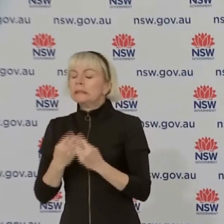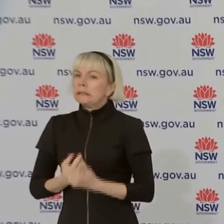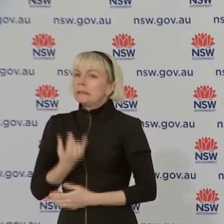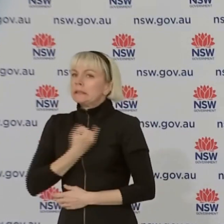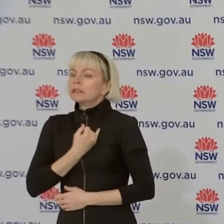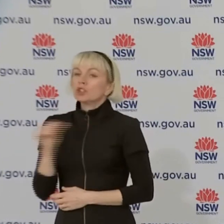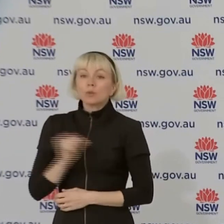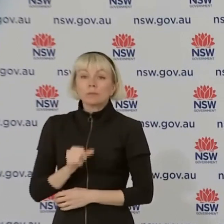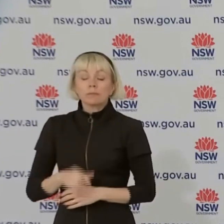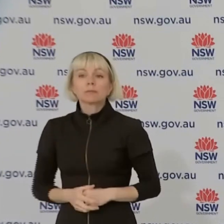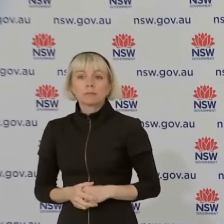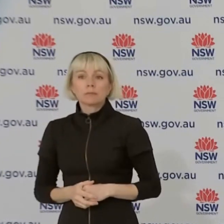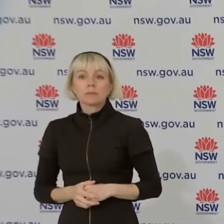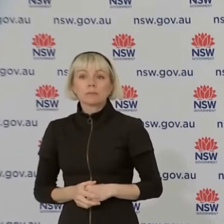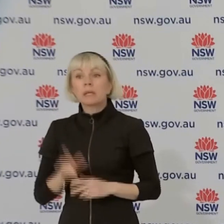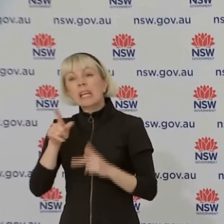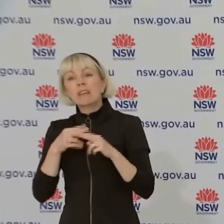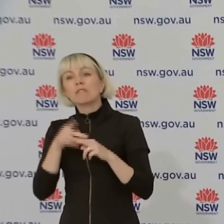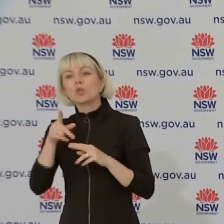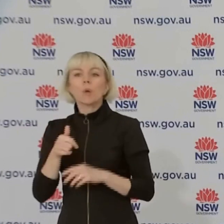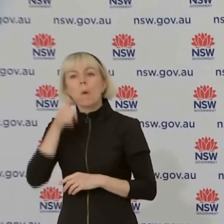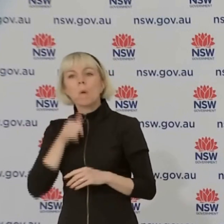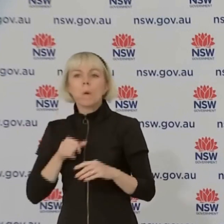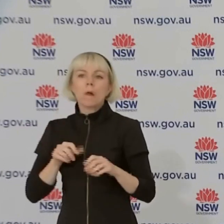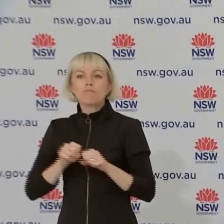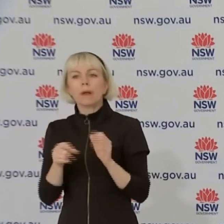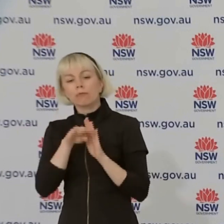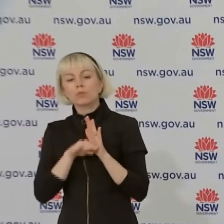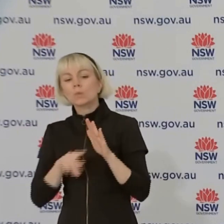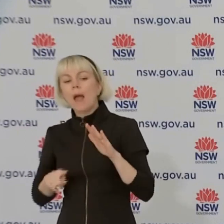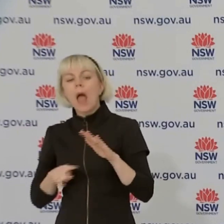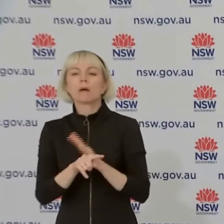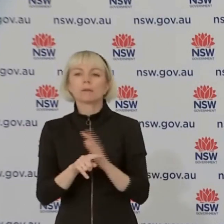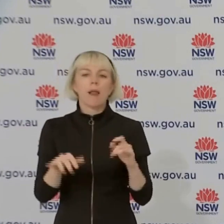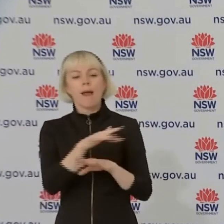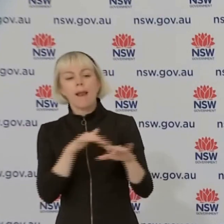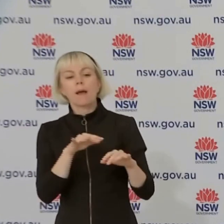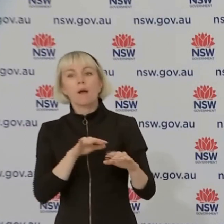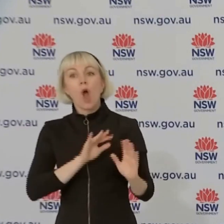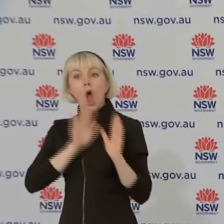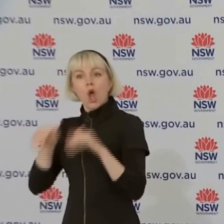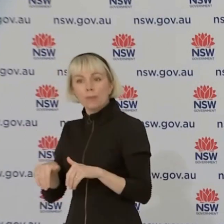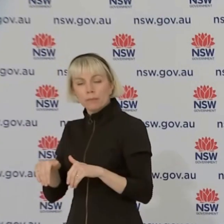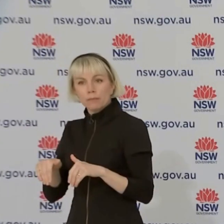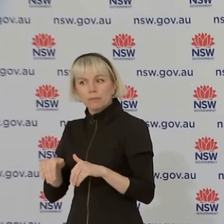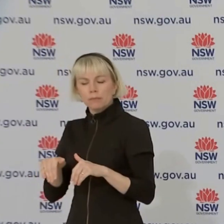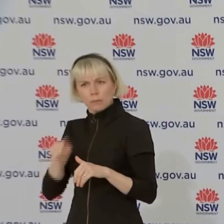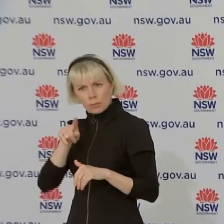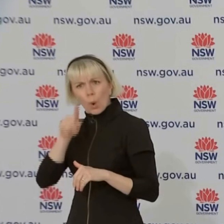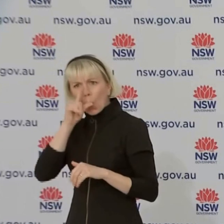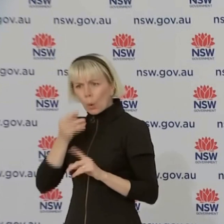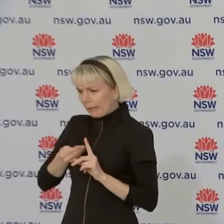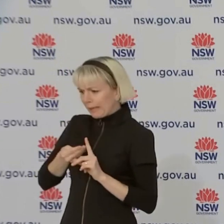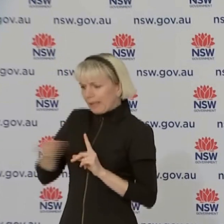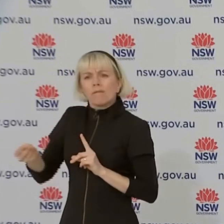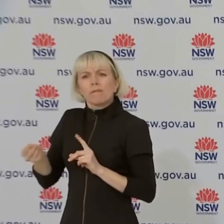home and what you are going to bring back to those people. So the police are taking a very firm approach. There's absolutely no